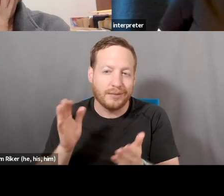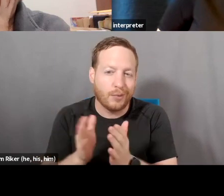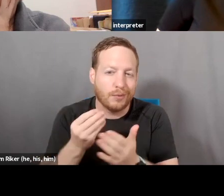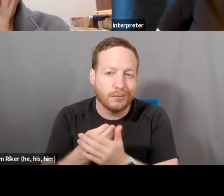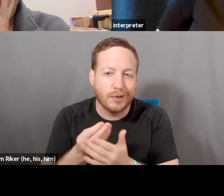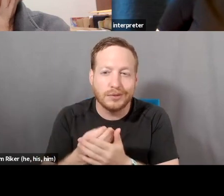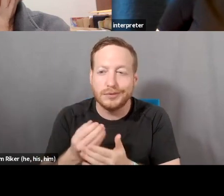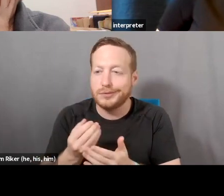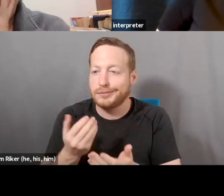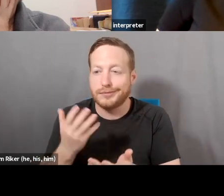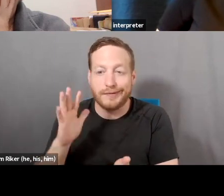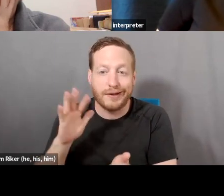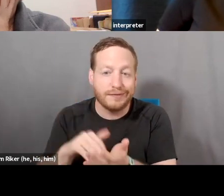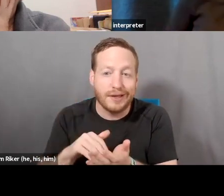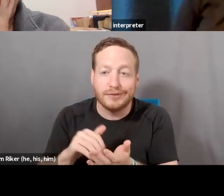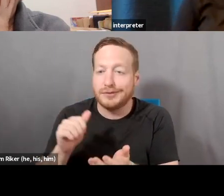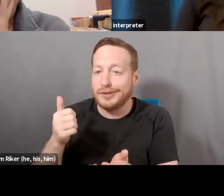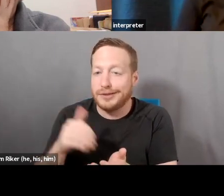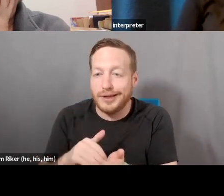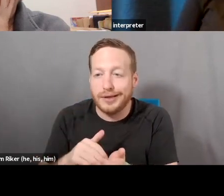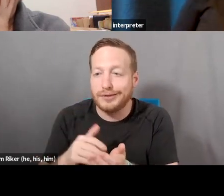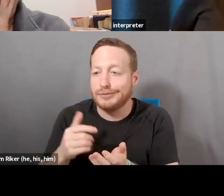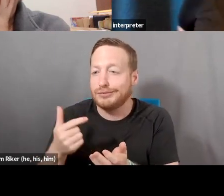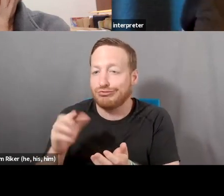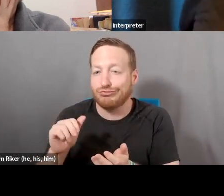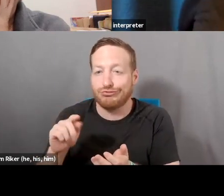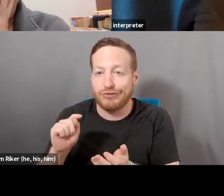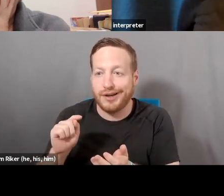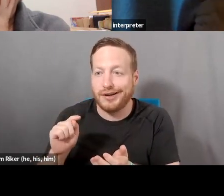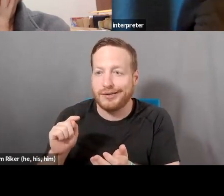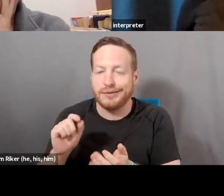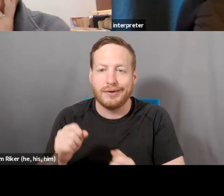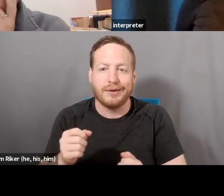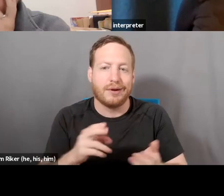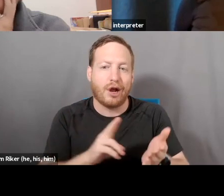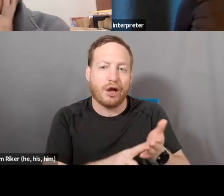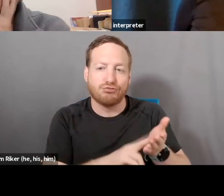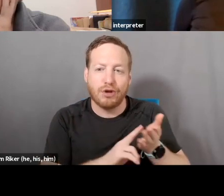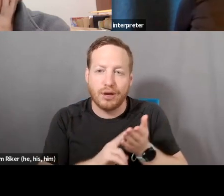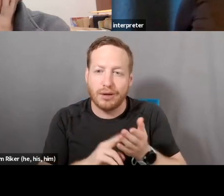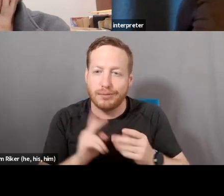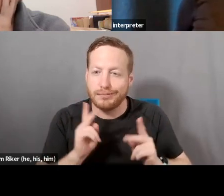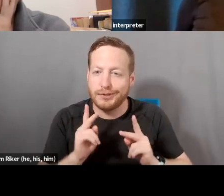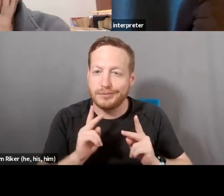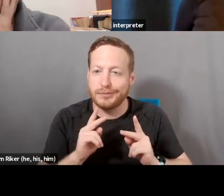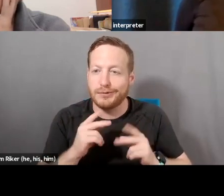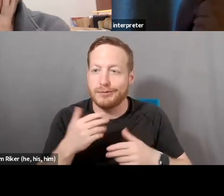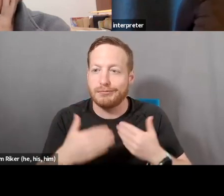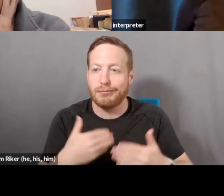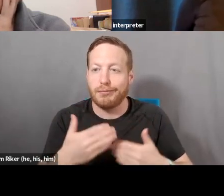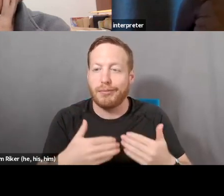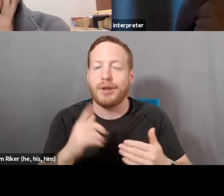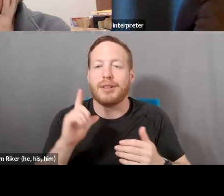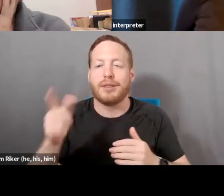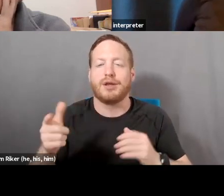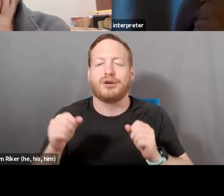ahead and maybe find a small budget, maybe $5,000 or $10,000 in a grant possibly, and